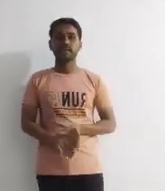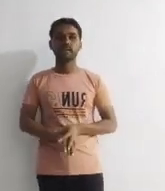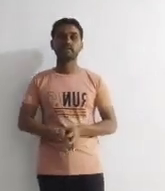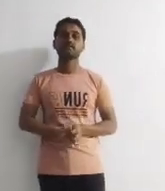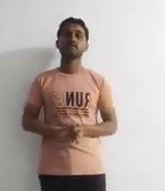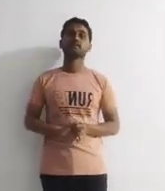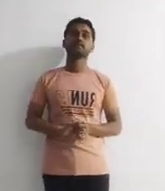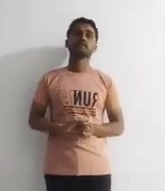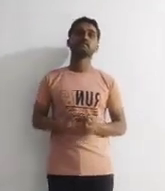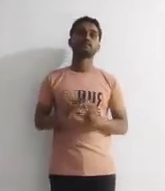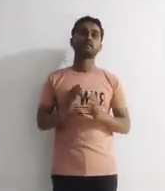that